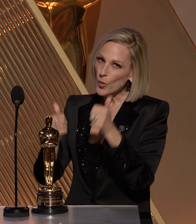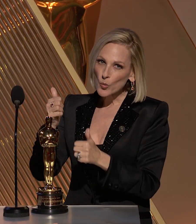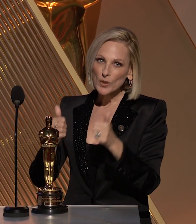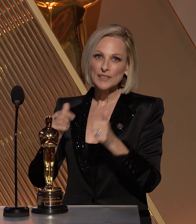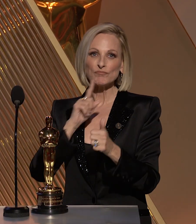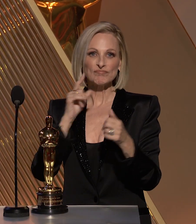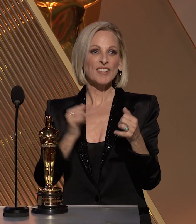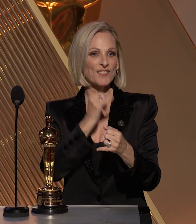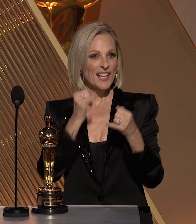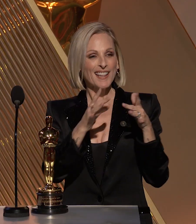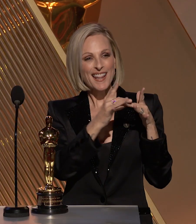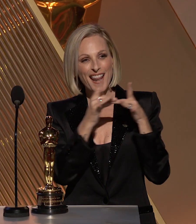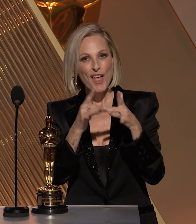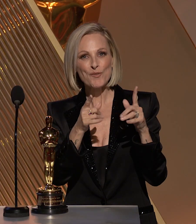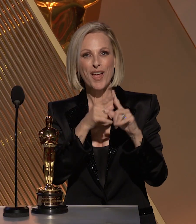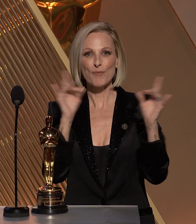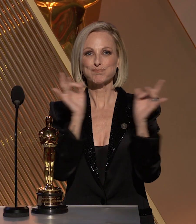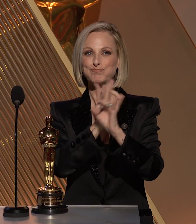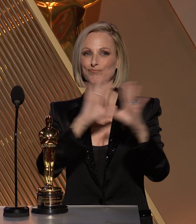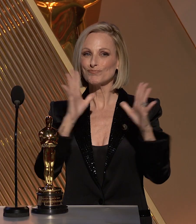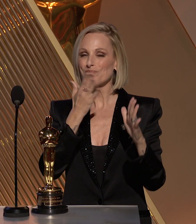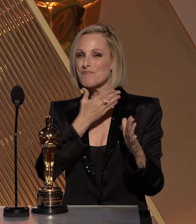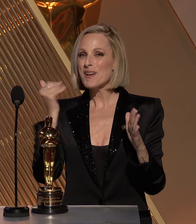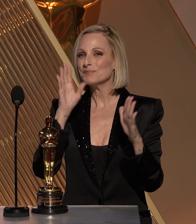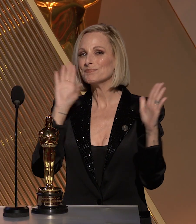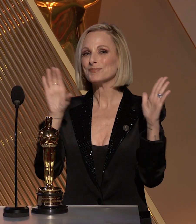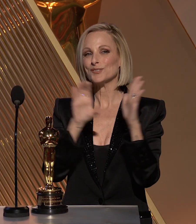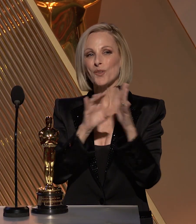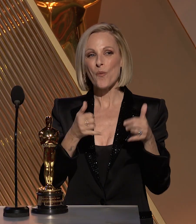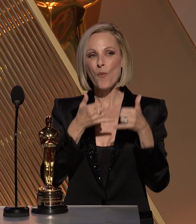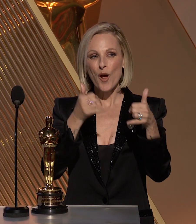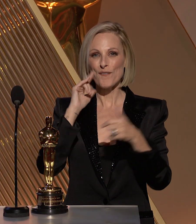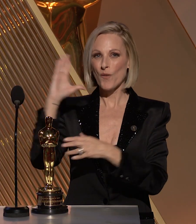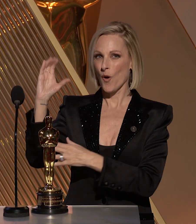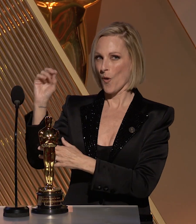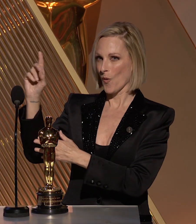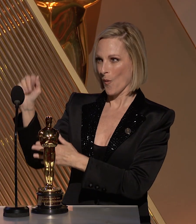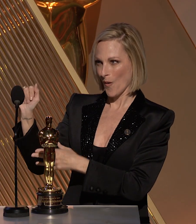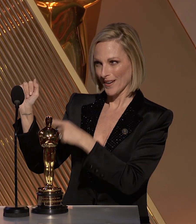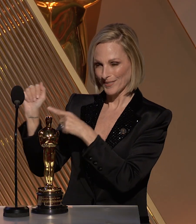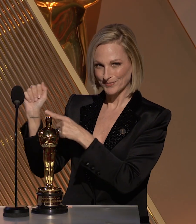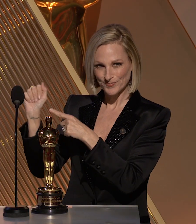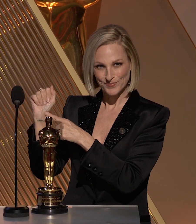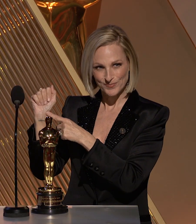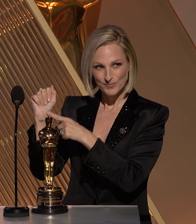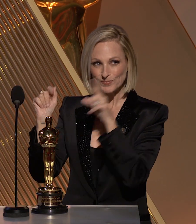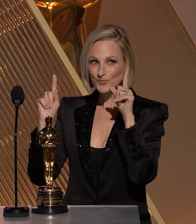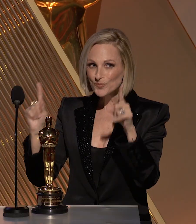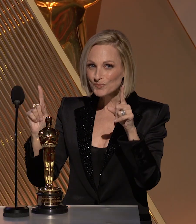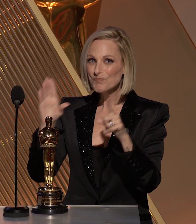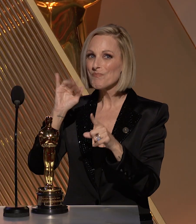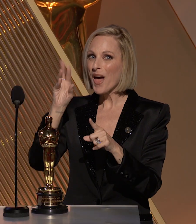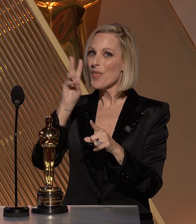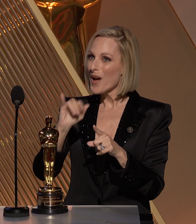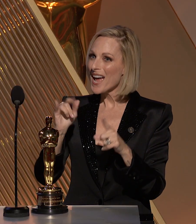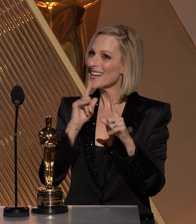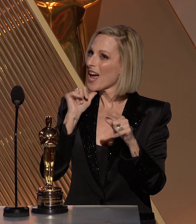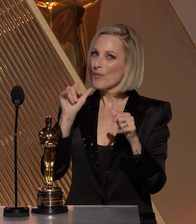and which eventually led to our groundbreaking Best Picture Award for Coda. By the